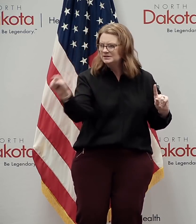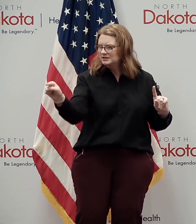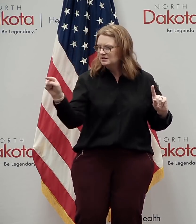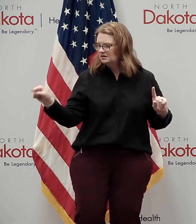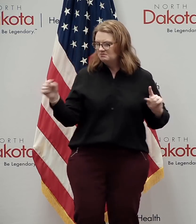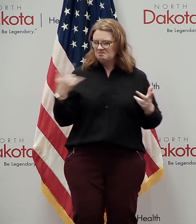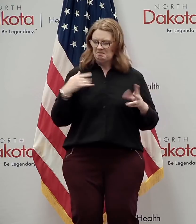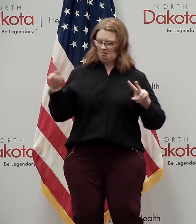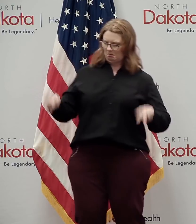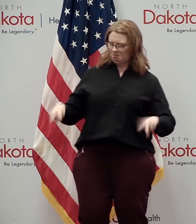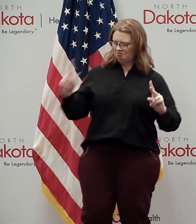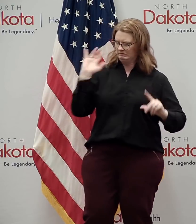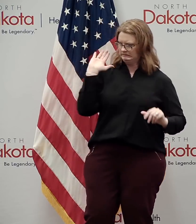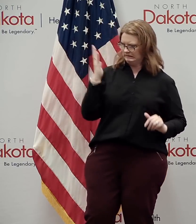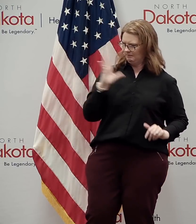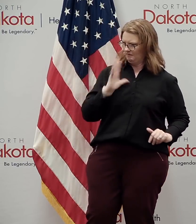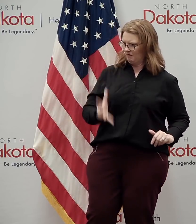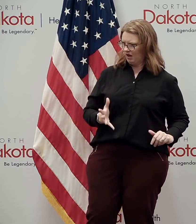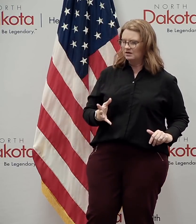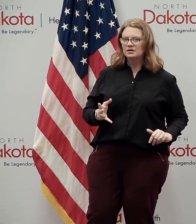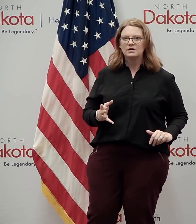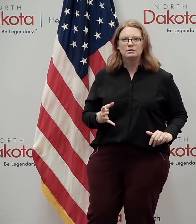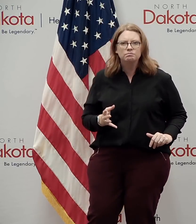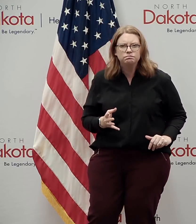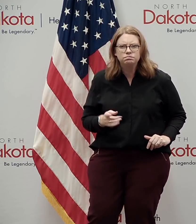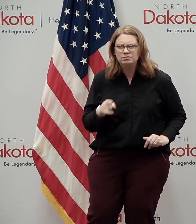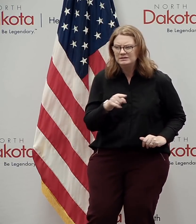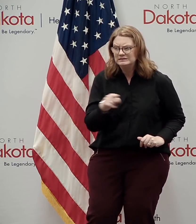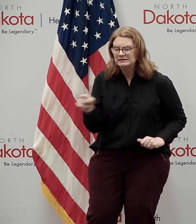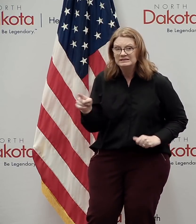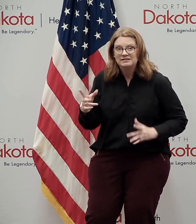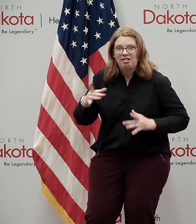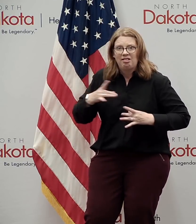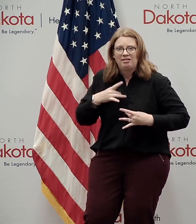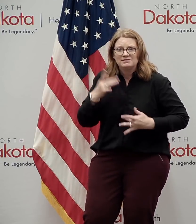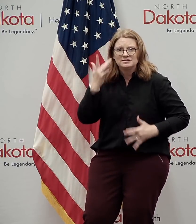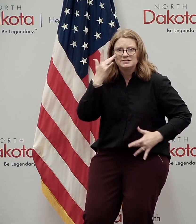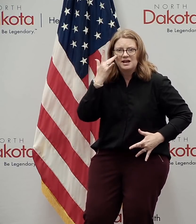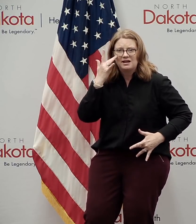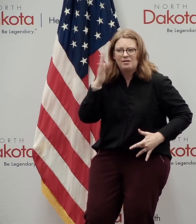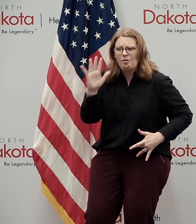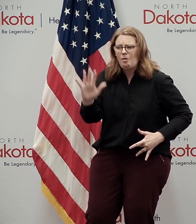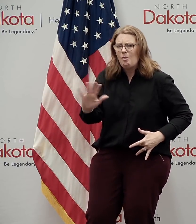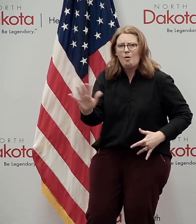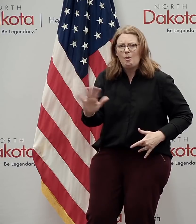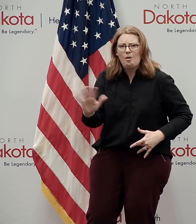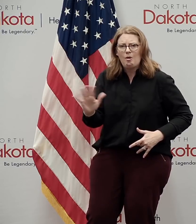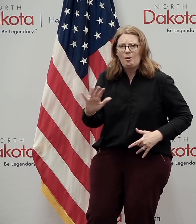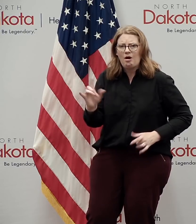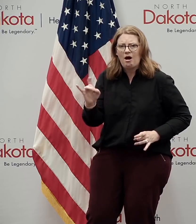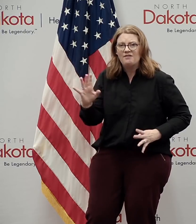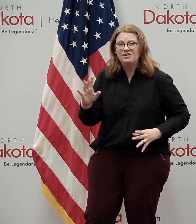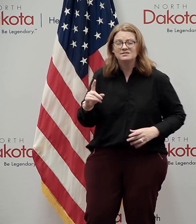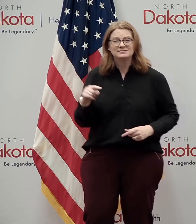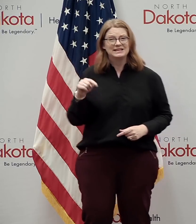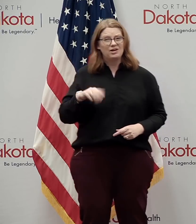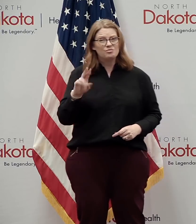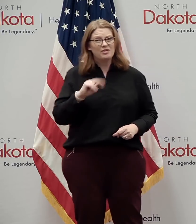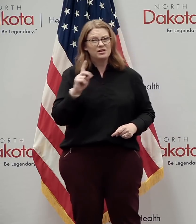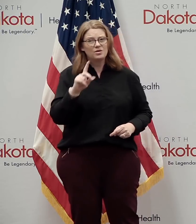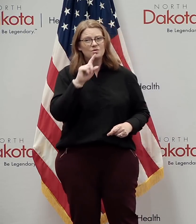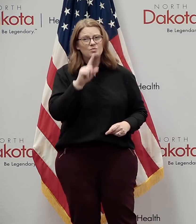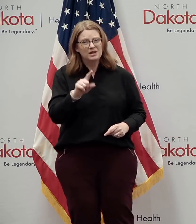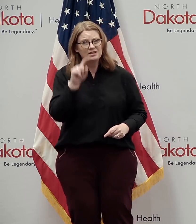look fine to you, but they're highly vulnerable to this disease. And so again, North Dakota, let's dial up our empathy. Let's dial